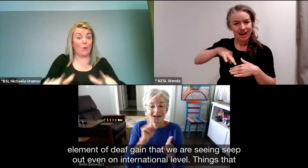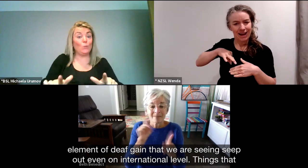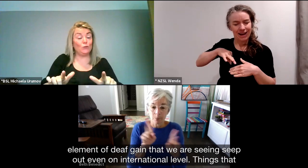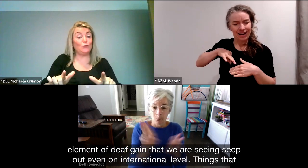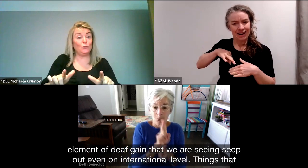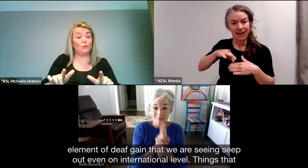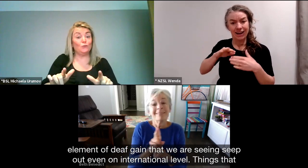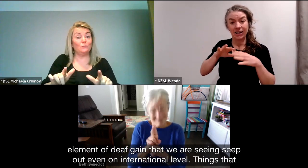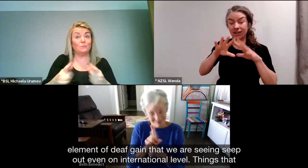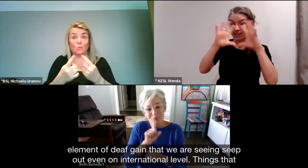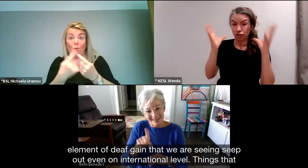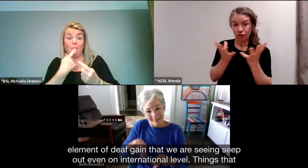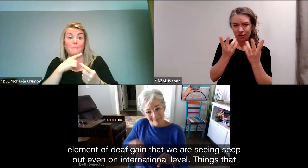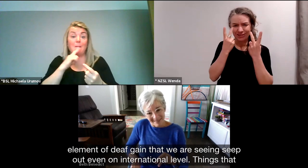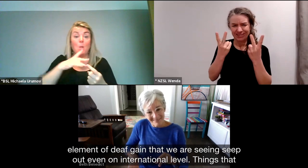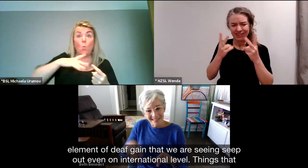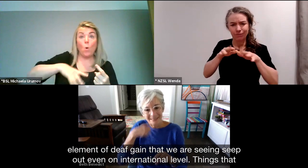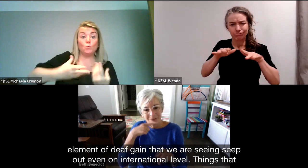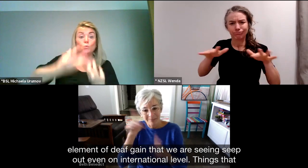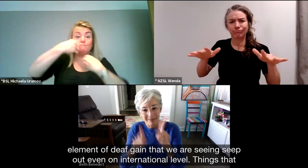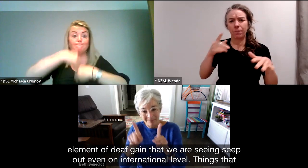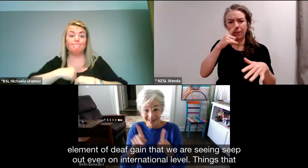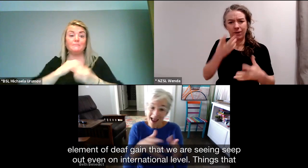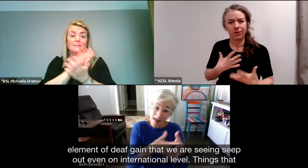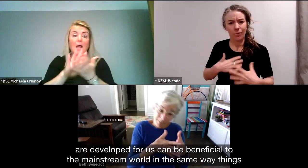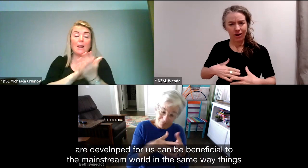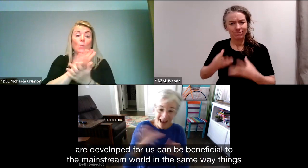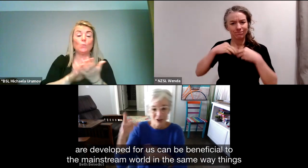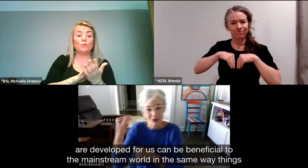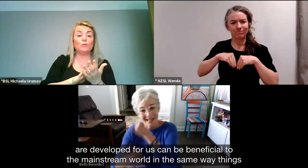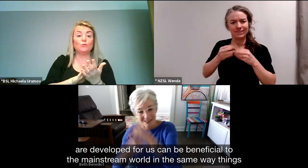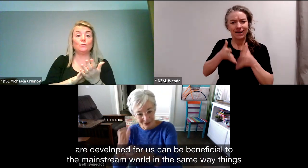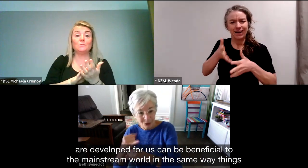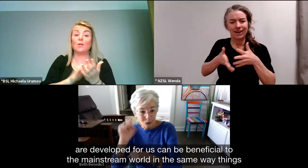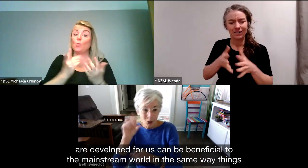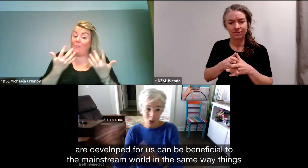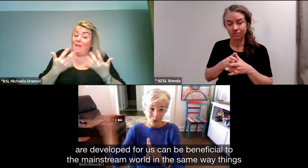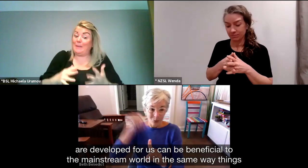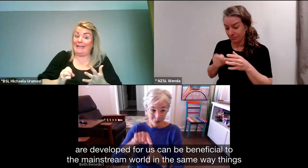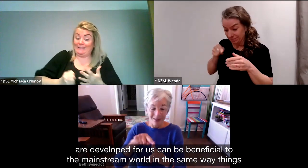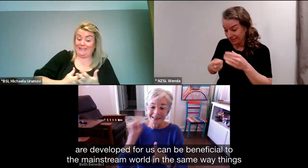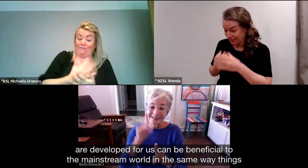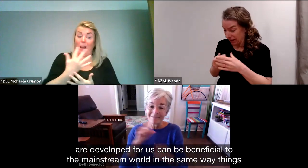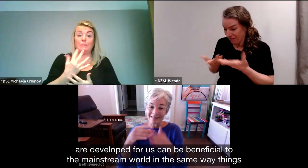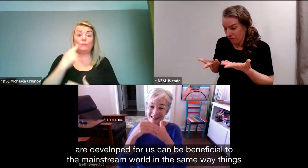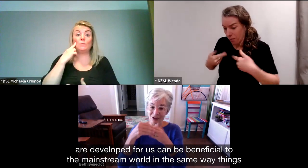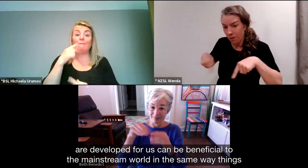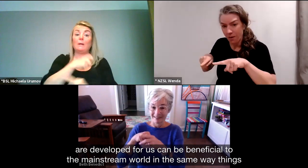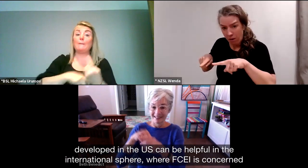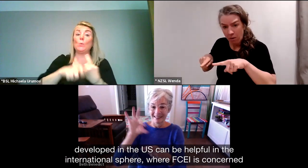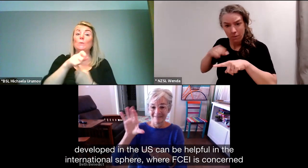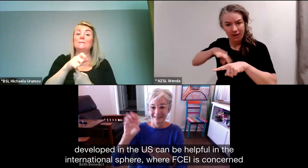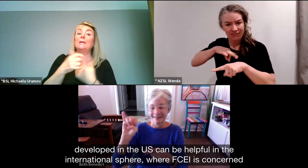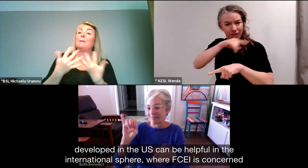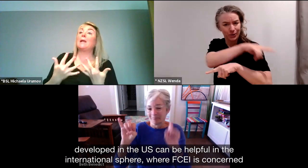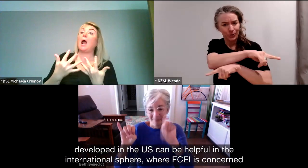out, even on the international level. So things that are developed for us can be beneficial to the mainstream world in the same way